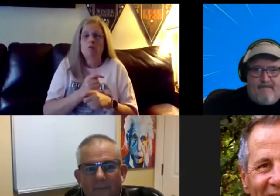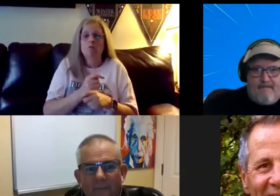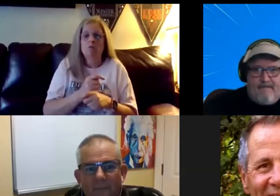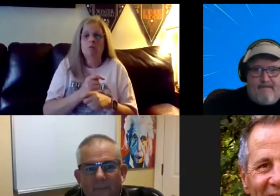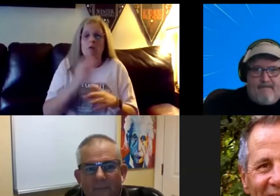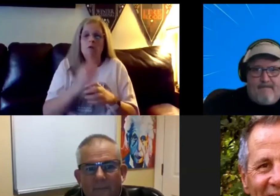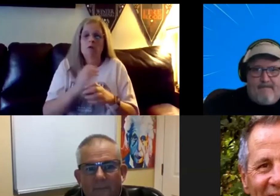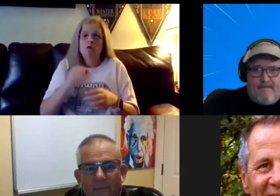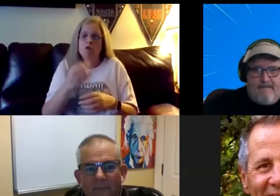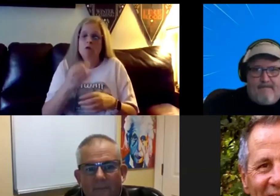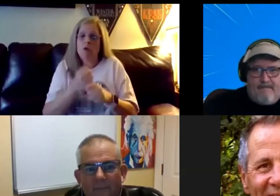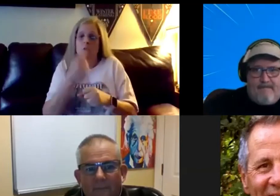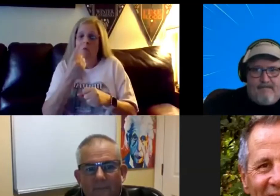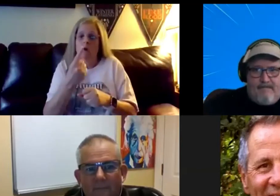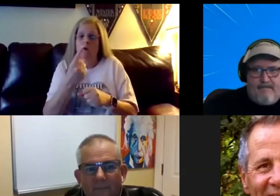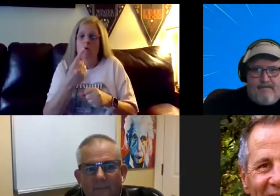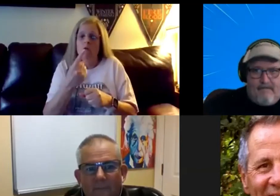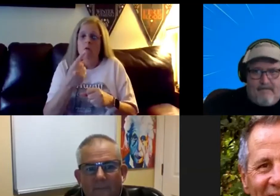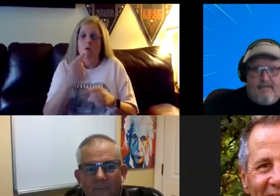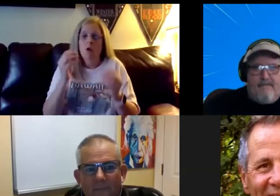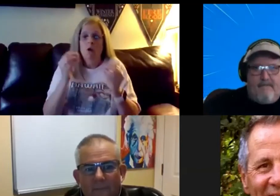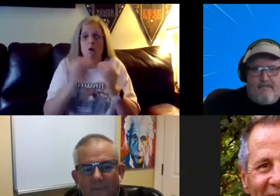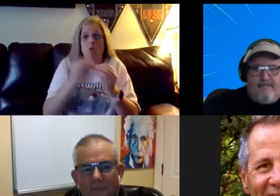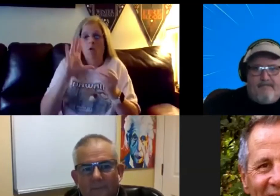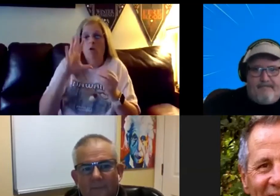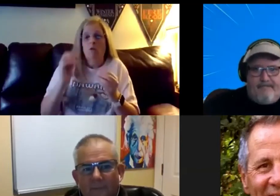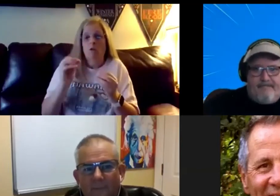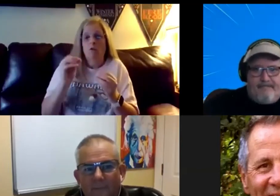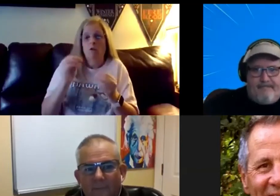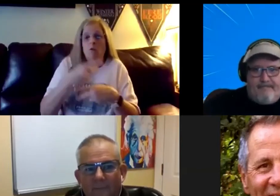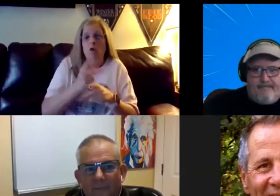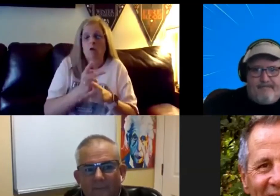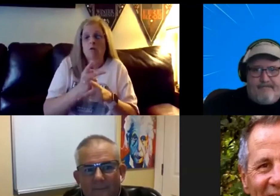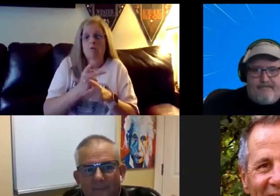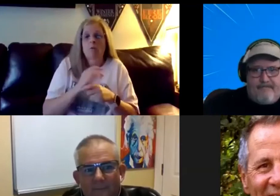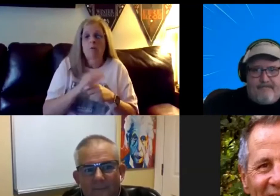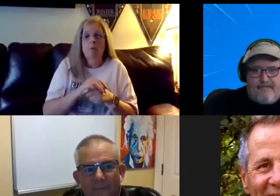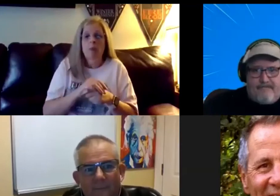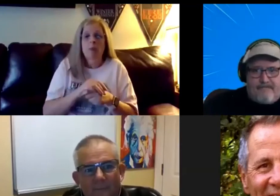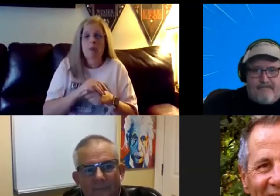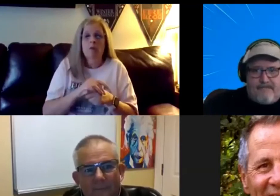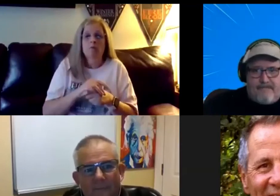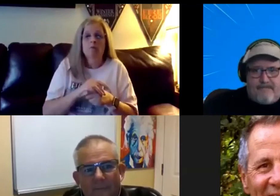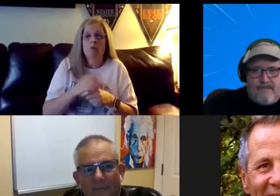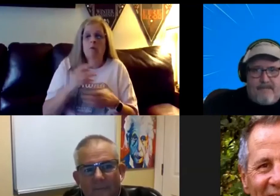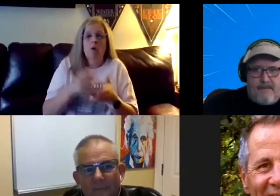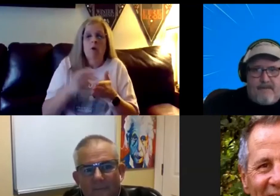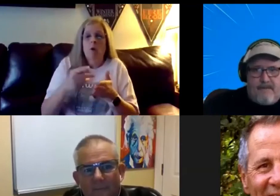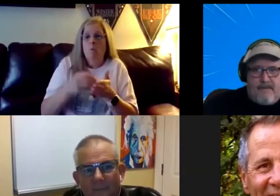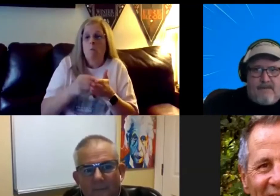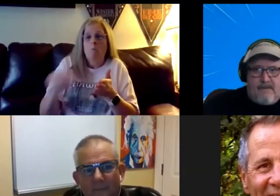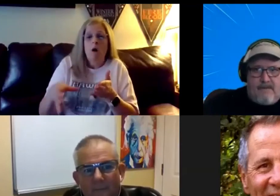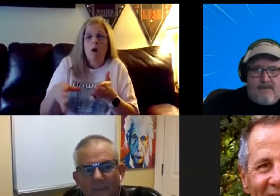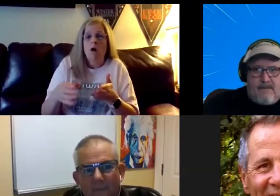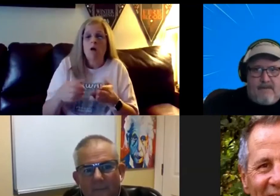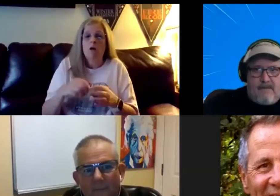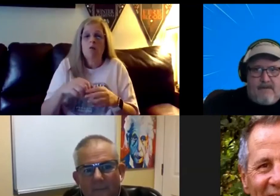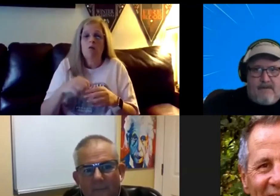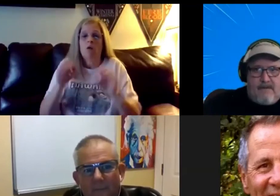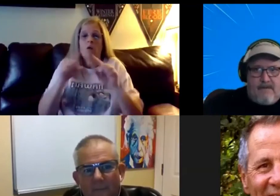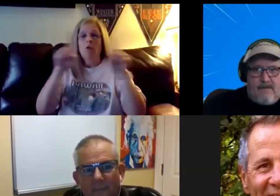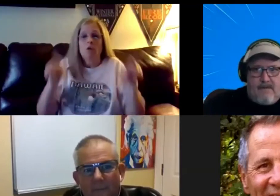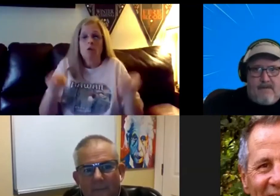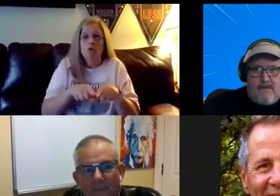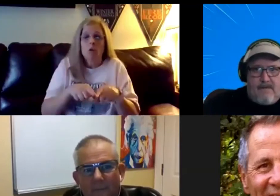one, we get more than 50, all right? So we don't buy it, and then all of a sudden, another screen pops up,